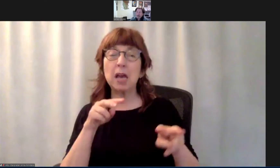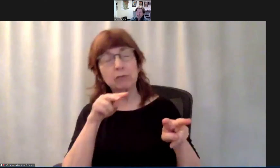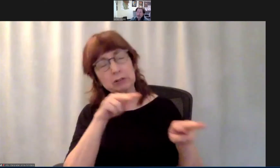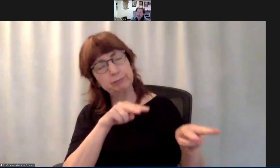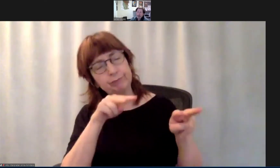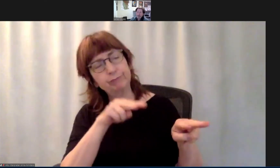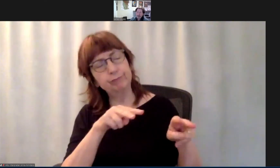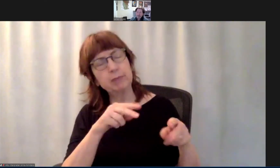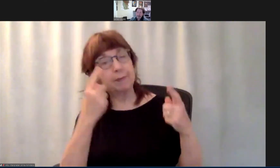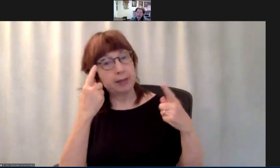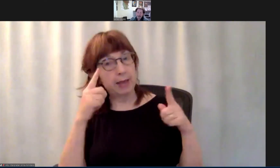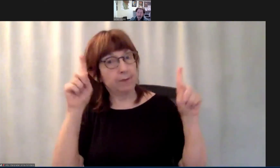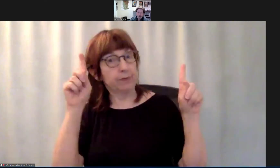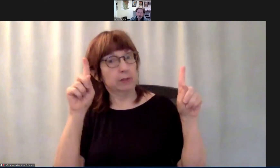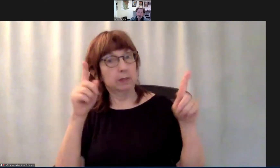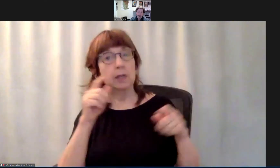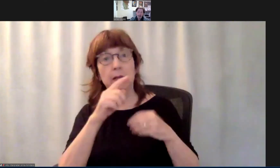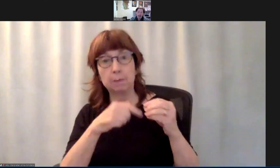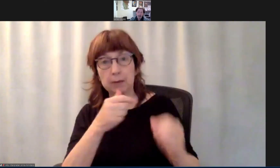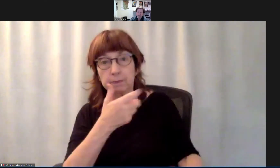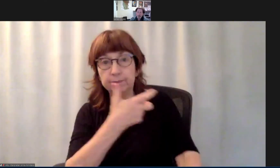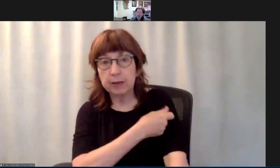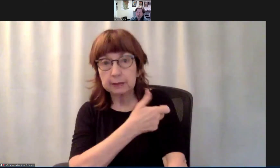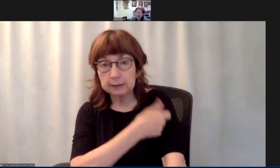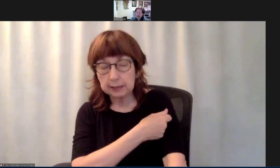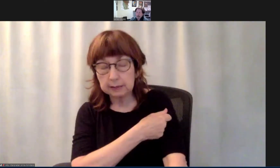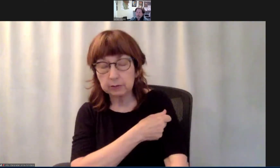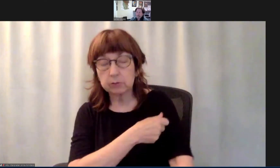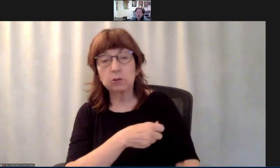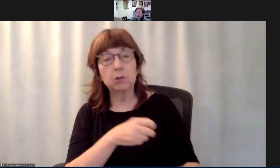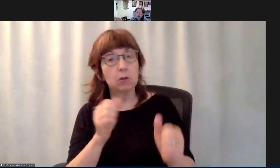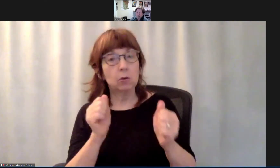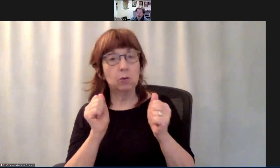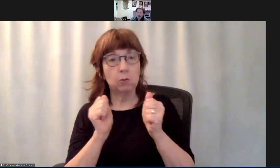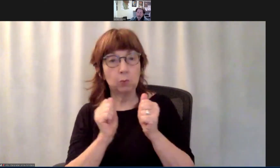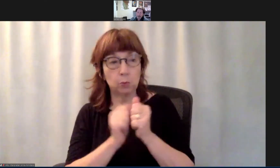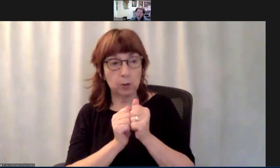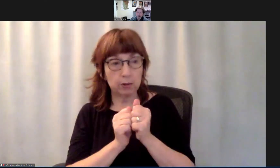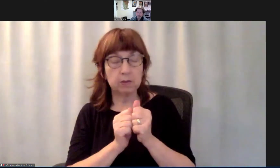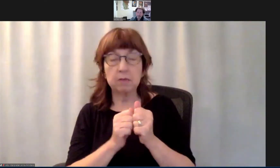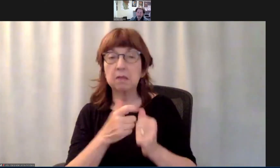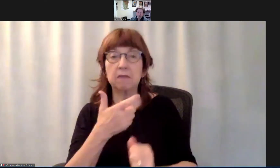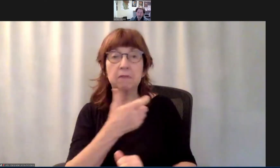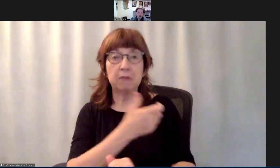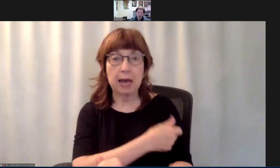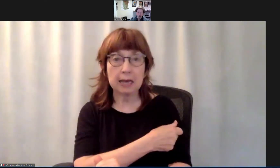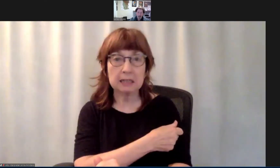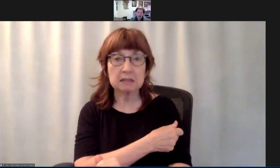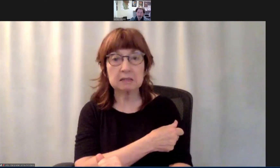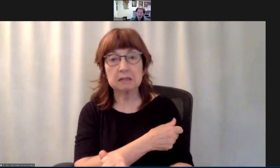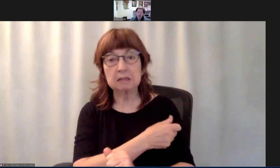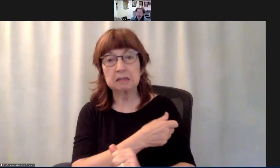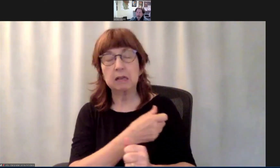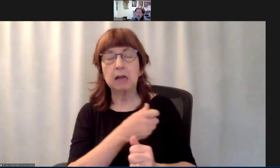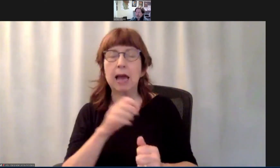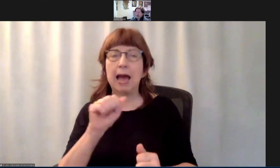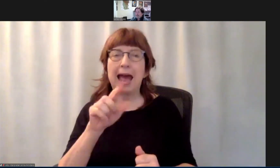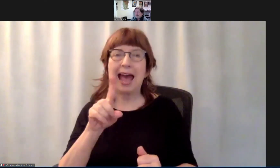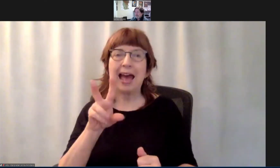of these vaccines with the Vaccine Adverse Event Reporting